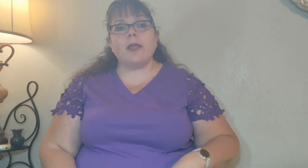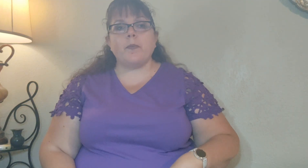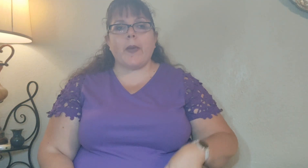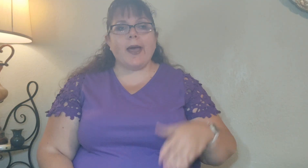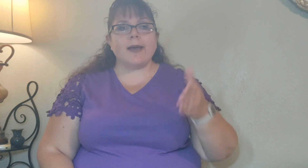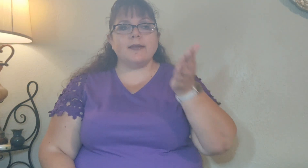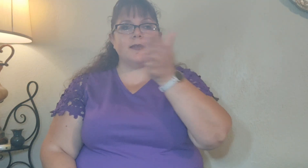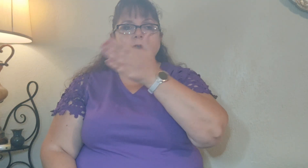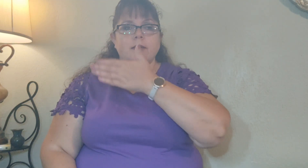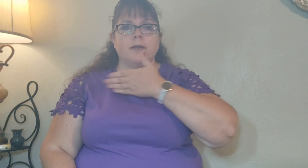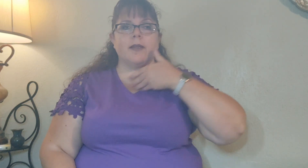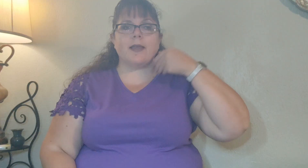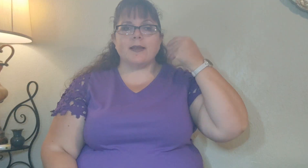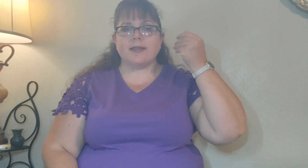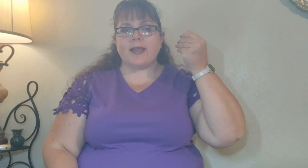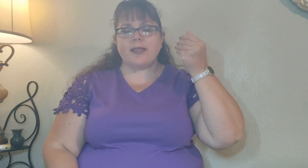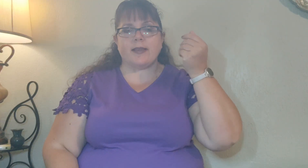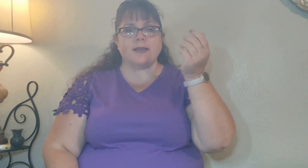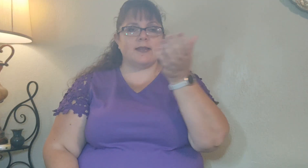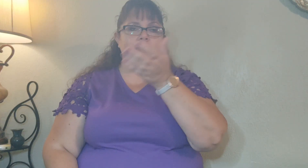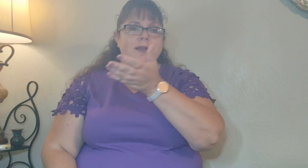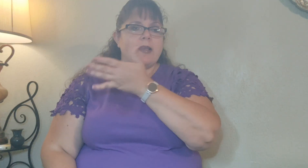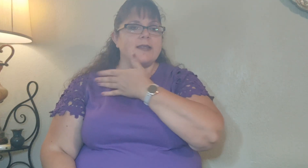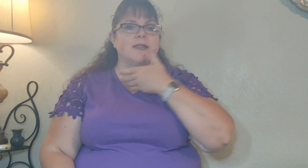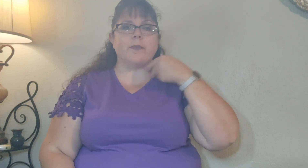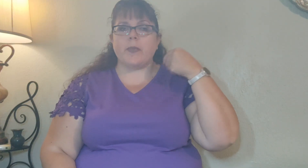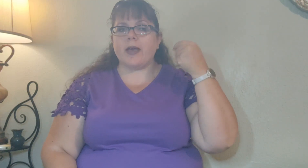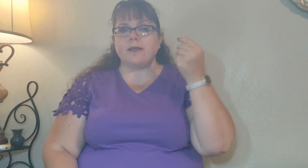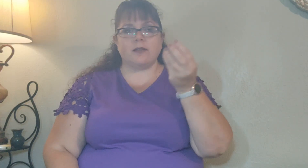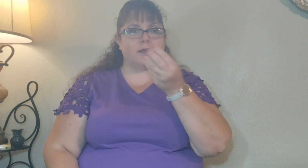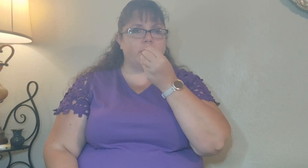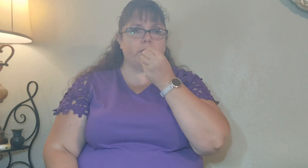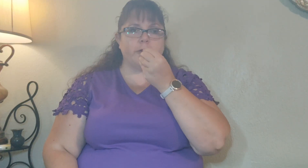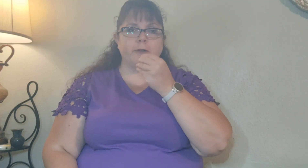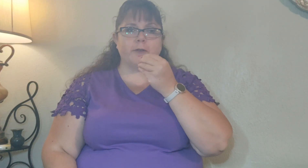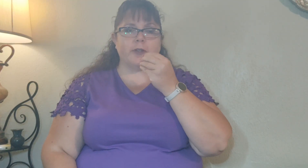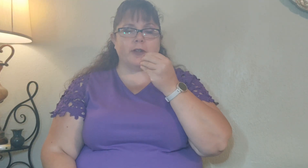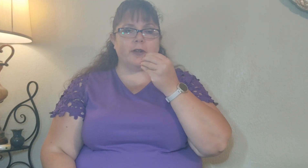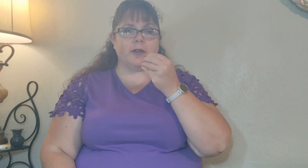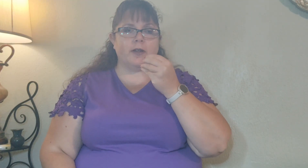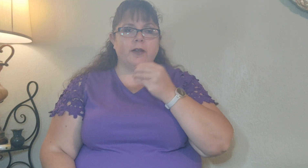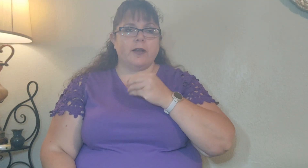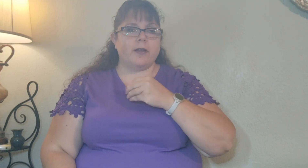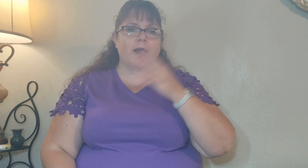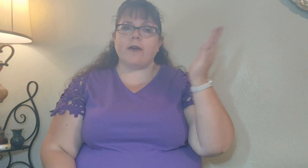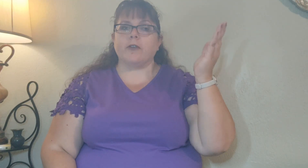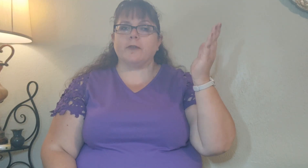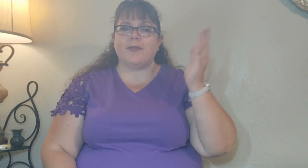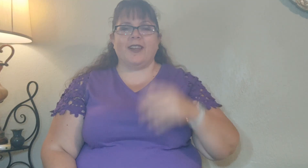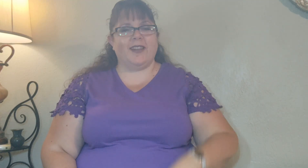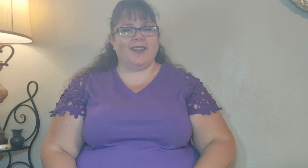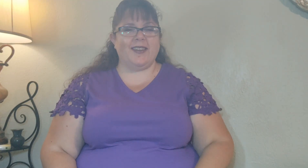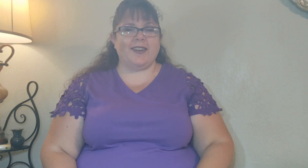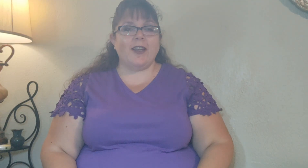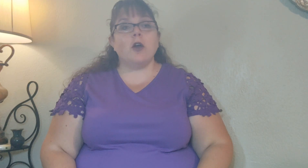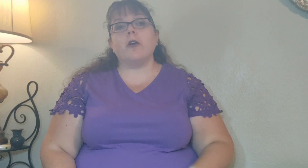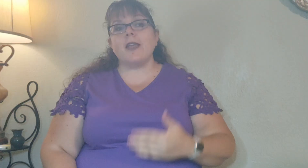And best is like this. It's the best food ever. Or